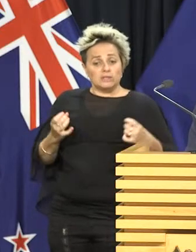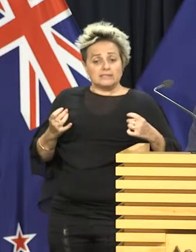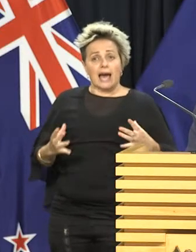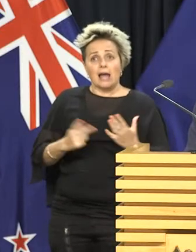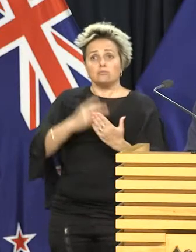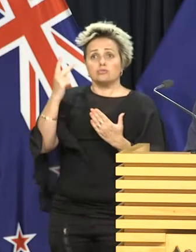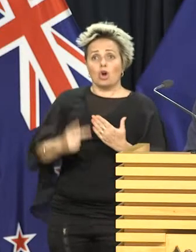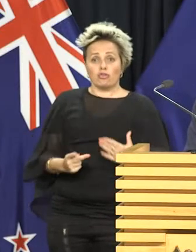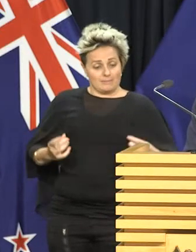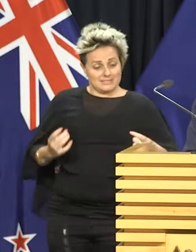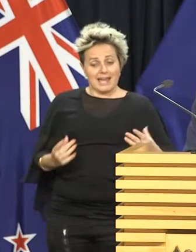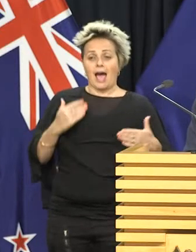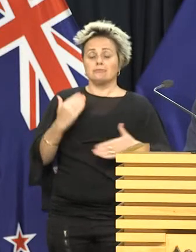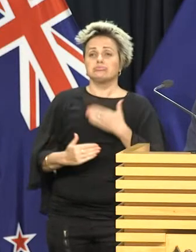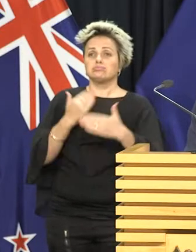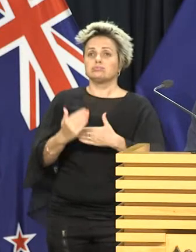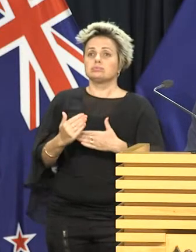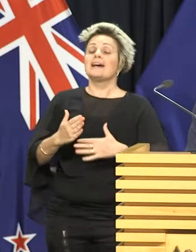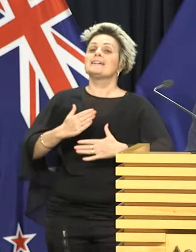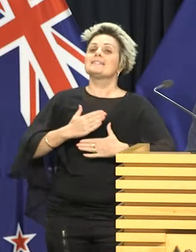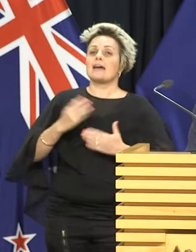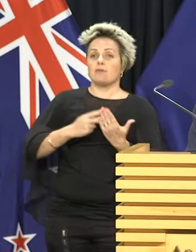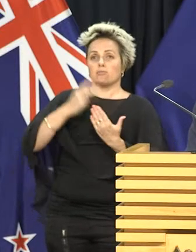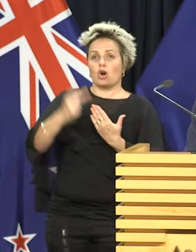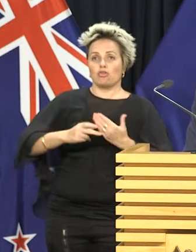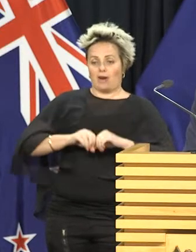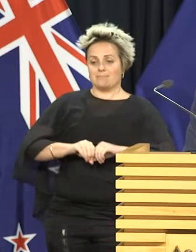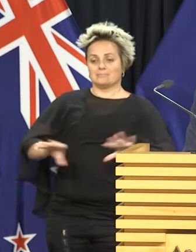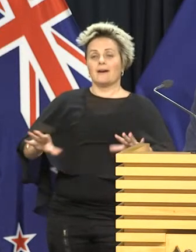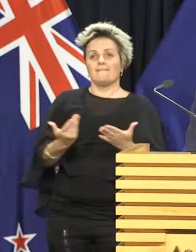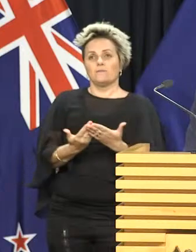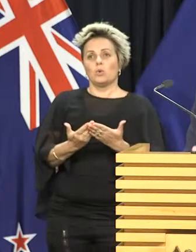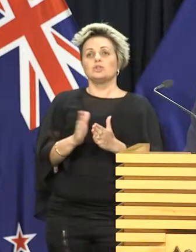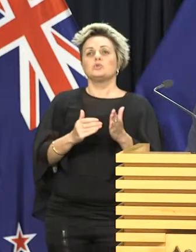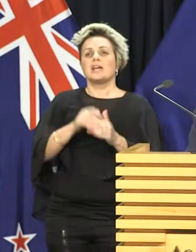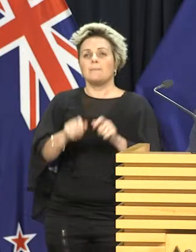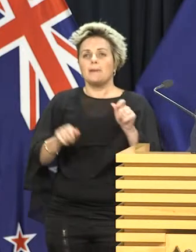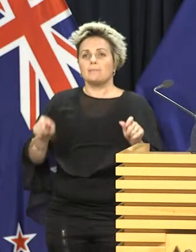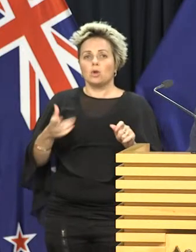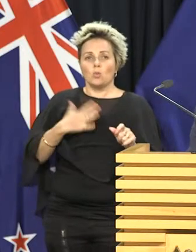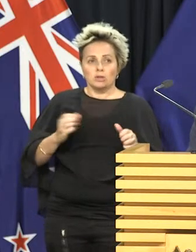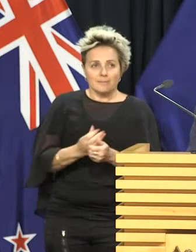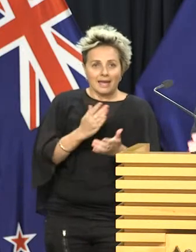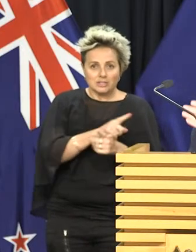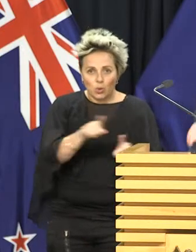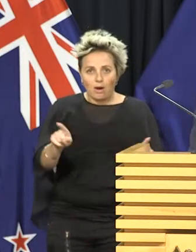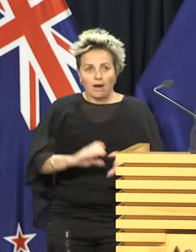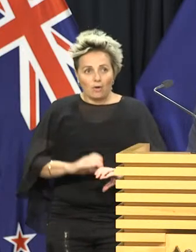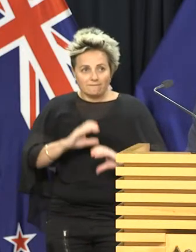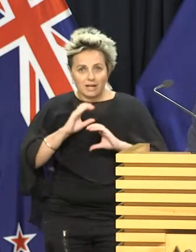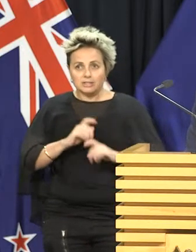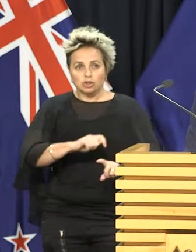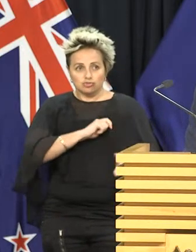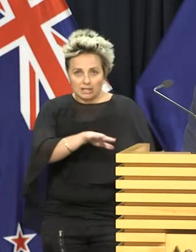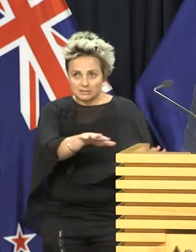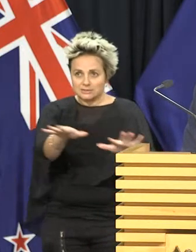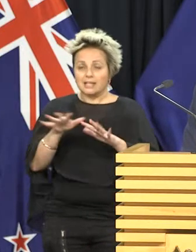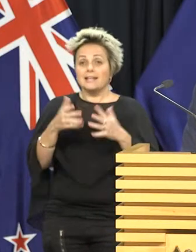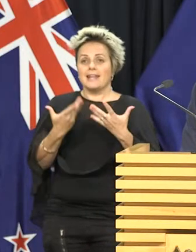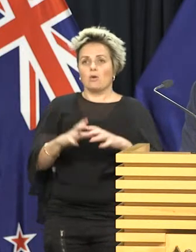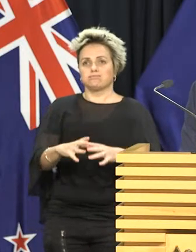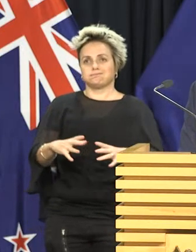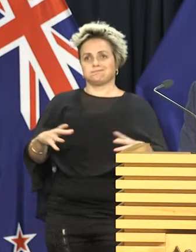this program. We are delivering a safe program for New Zealanders. We want to build trust and confidence in it, and now it is starting to scale up. Do you